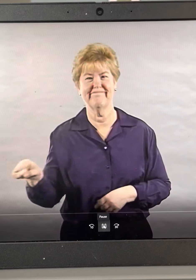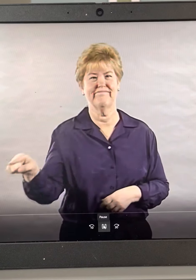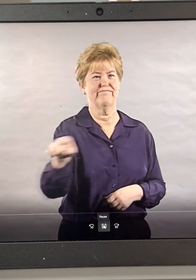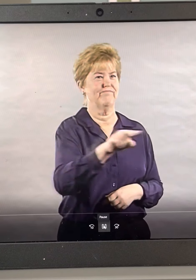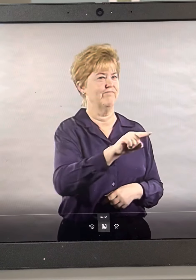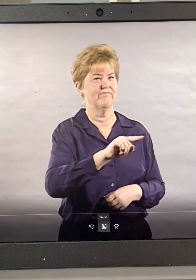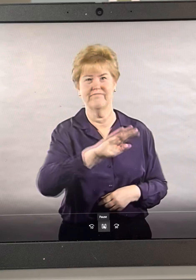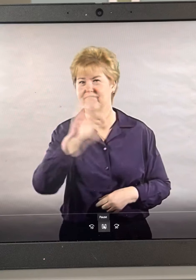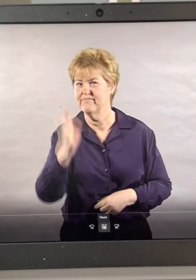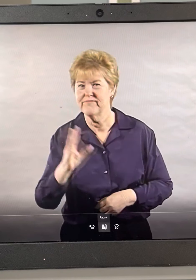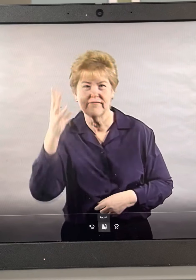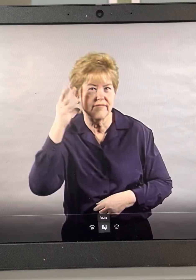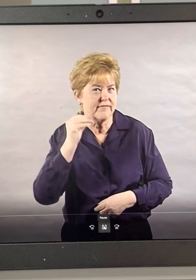deaf people.